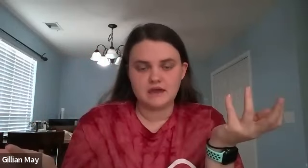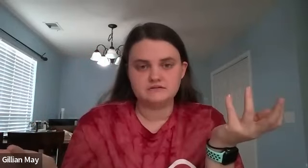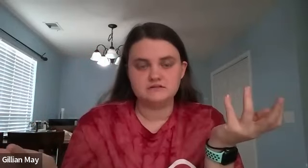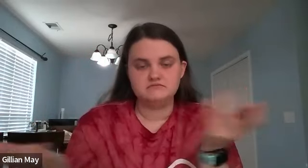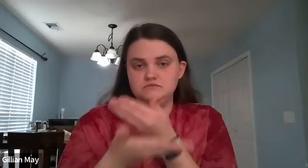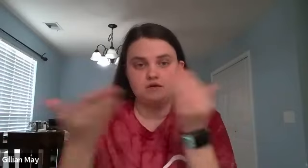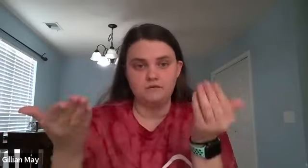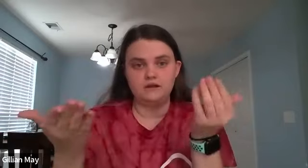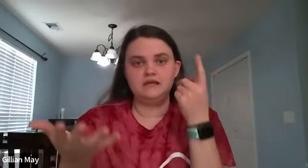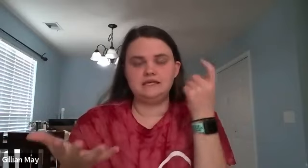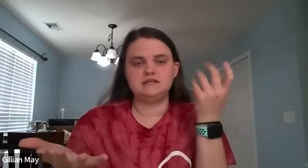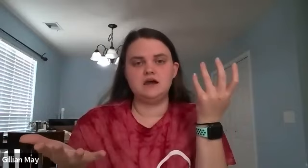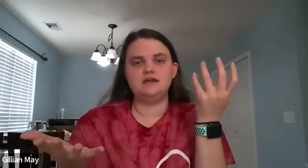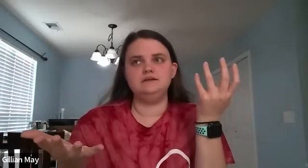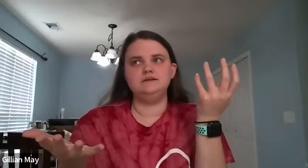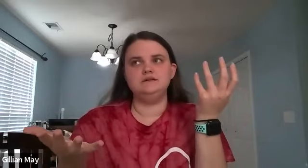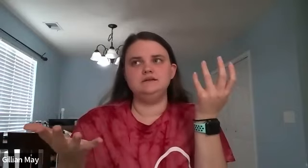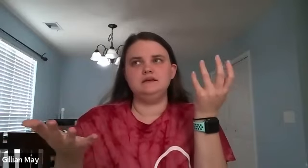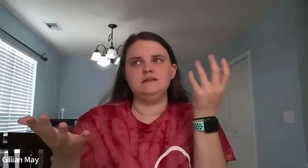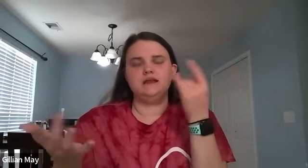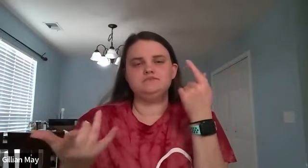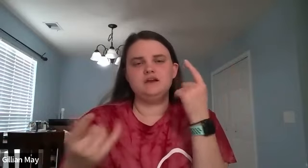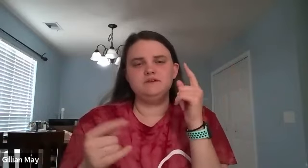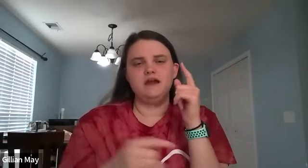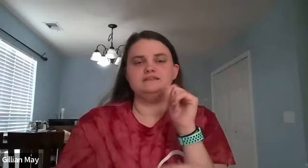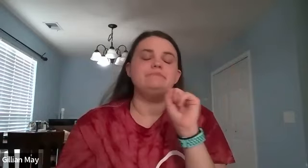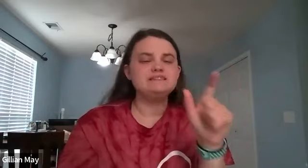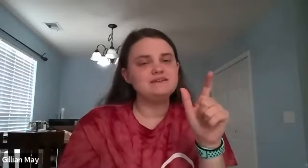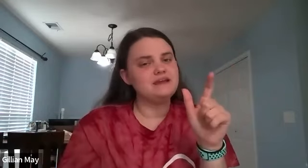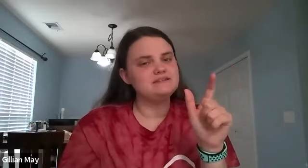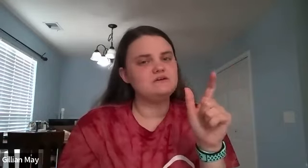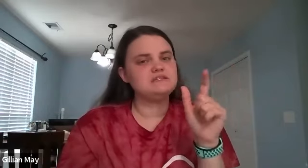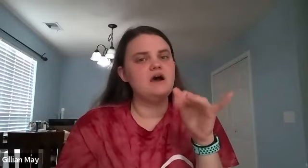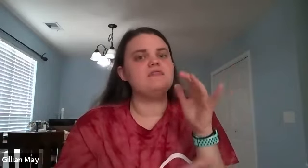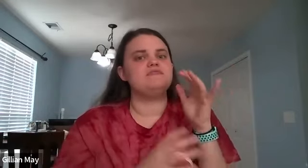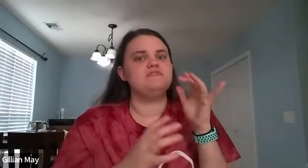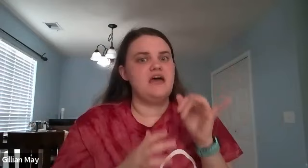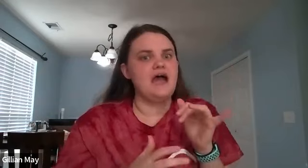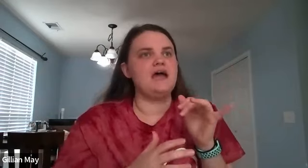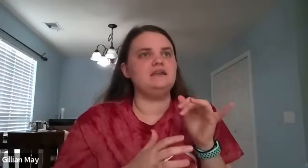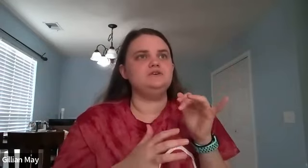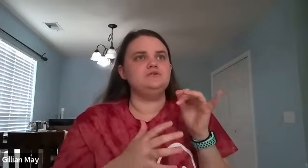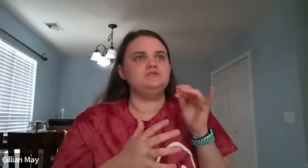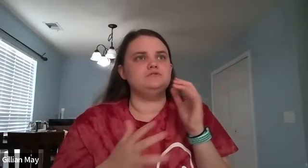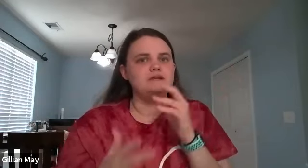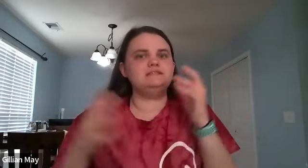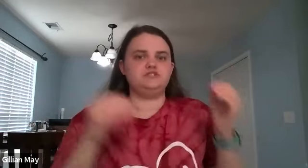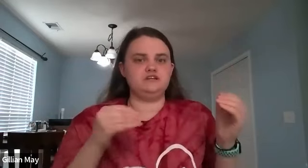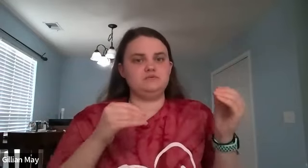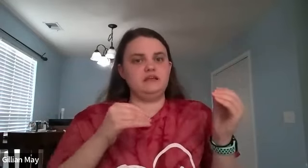that go for it. It's not like, I'm trying to figure out how to, basically ASL is not that crazy strict. We're like,